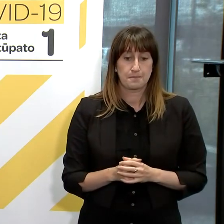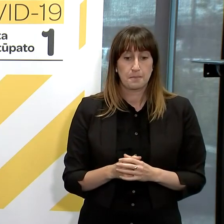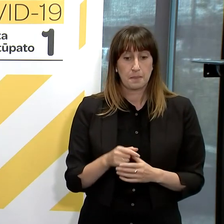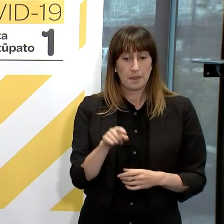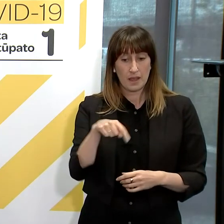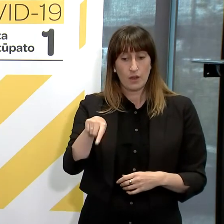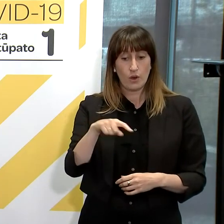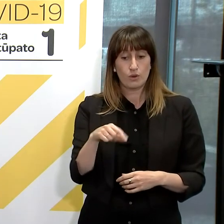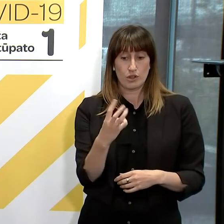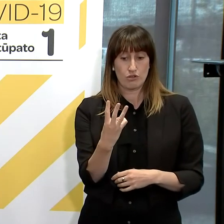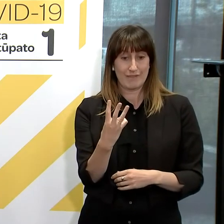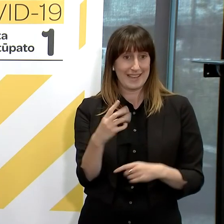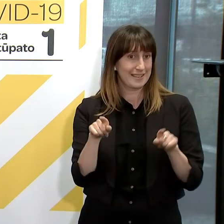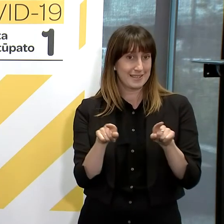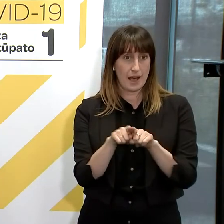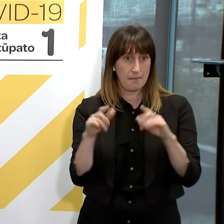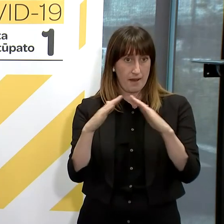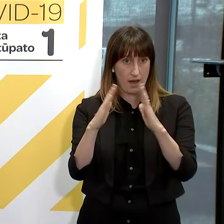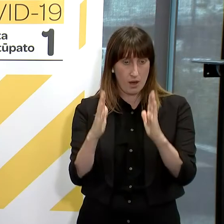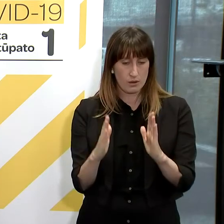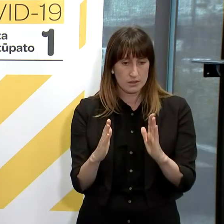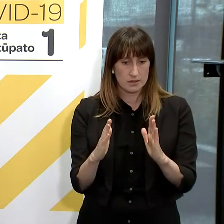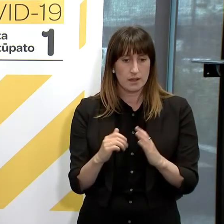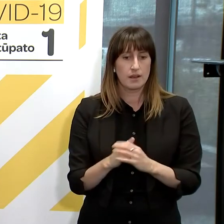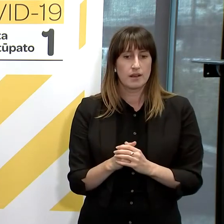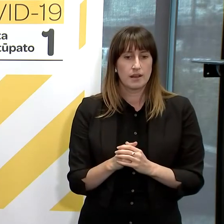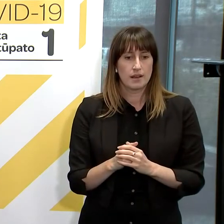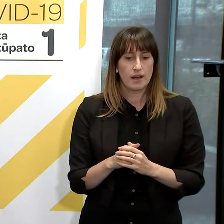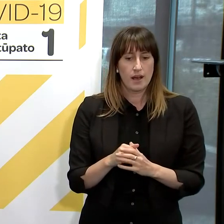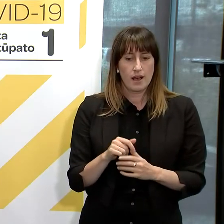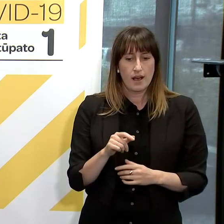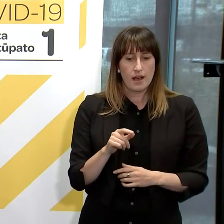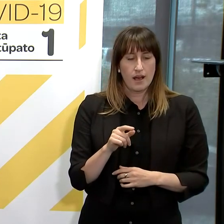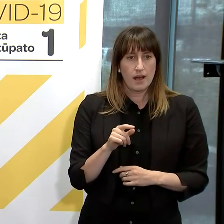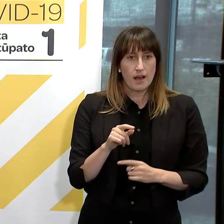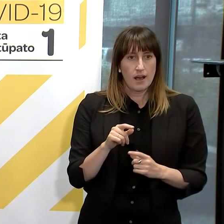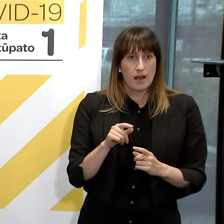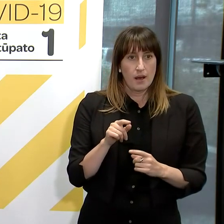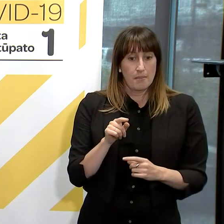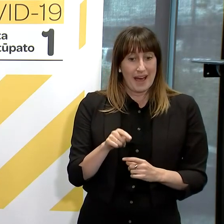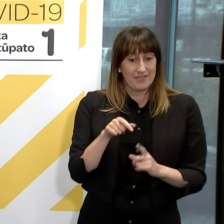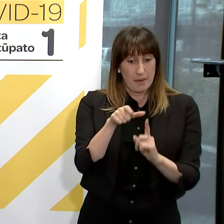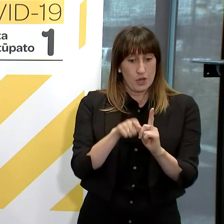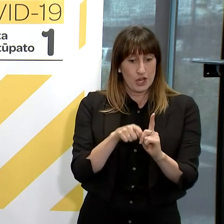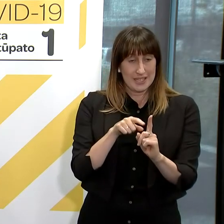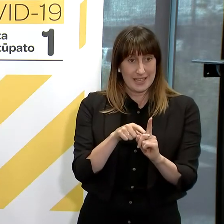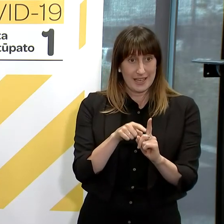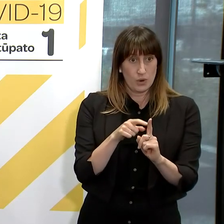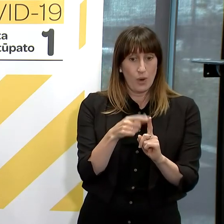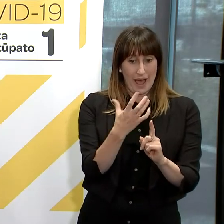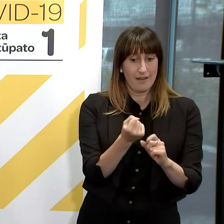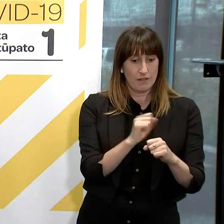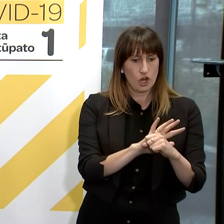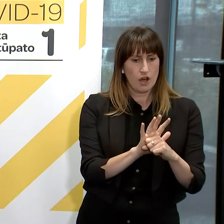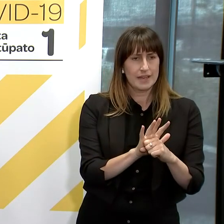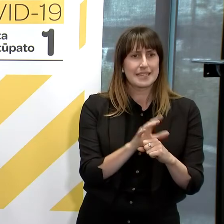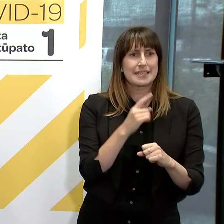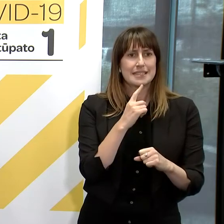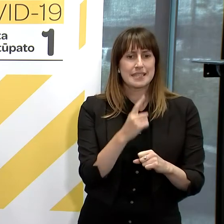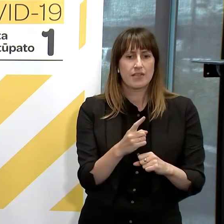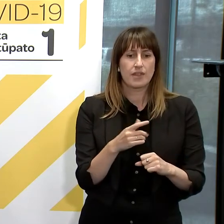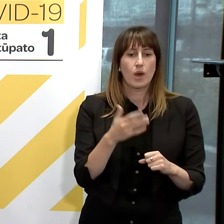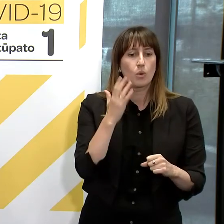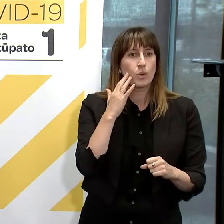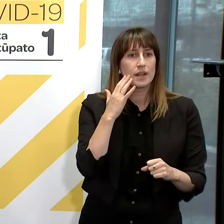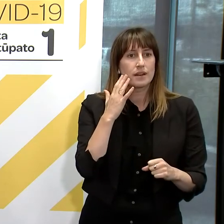together, today's positive case has told public health officials that they wore a face mask in communal areas of the household and that